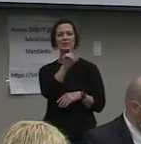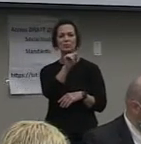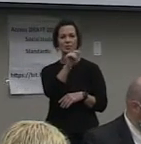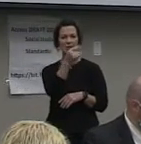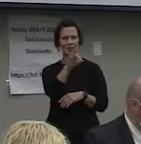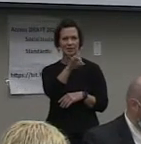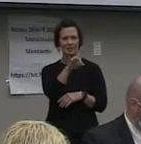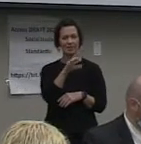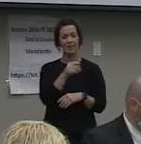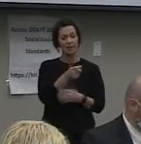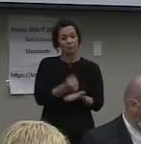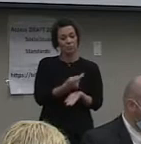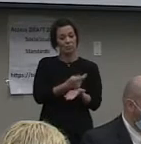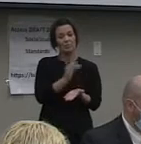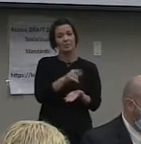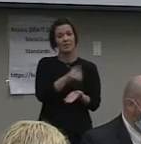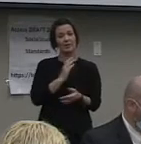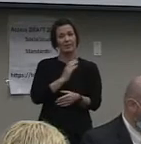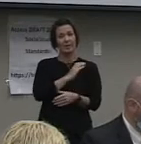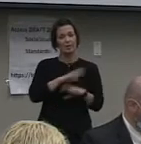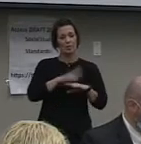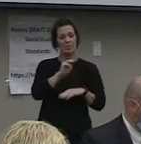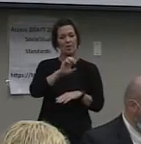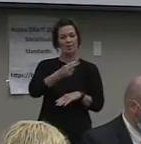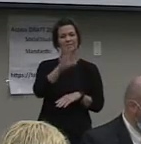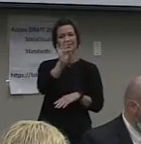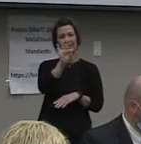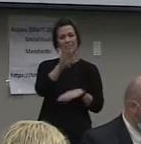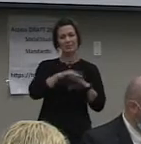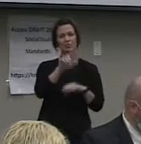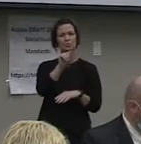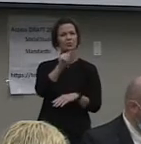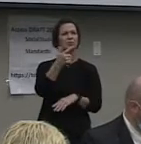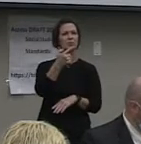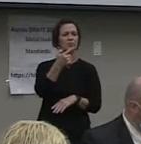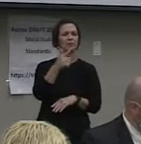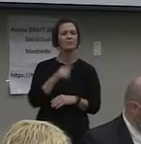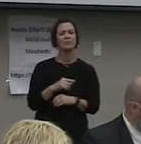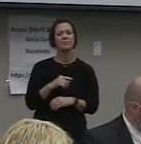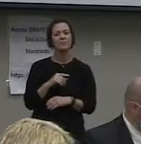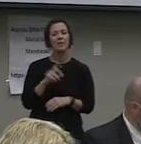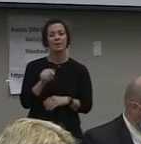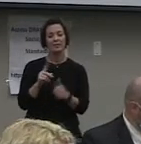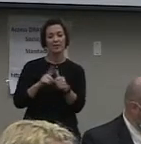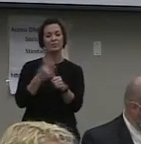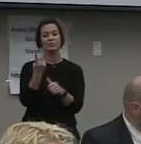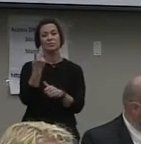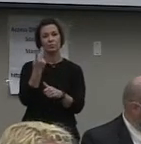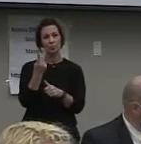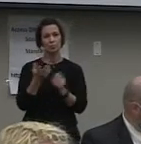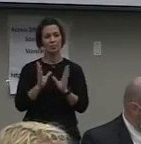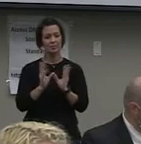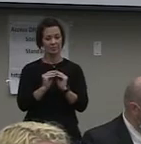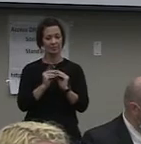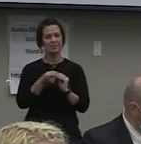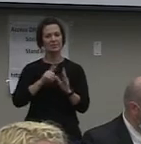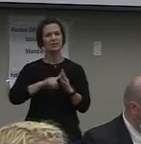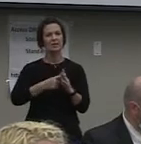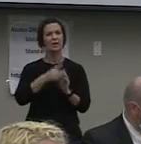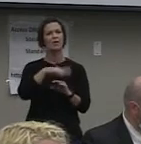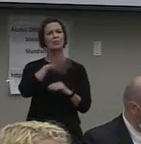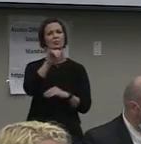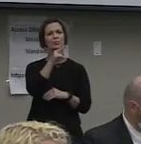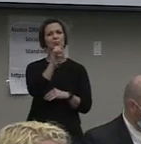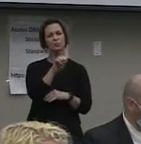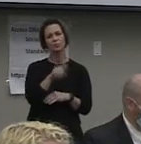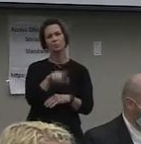approved the members of this committee and work groups on March 9, 2021. The first two committee meetings were held on March 27th and June